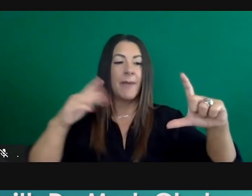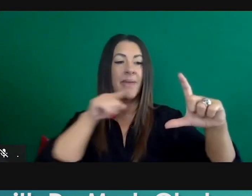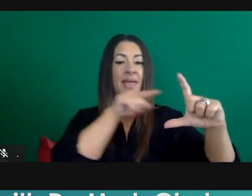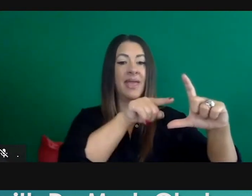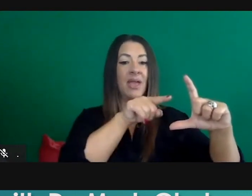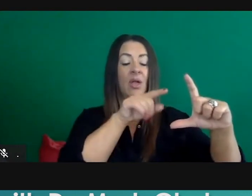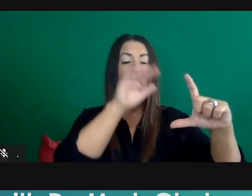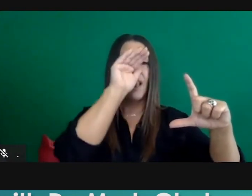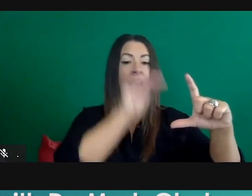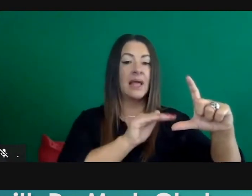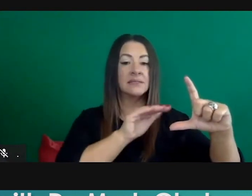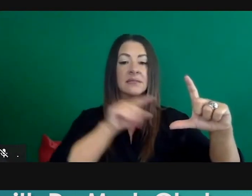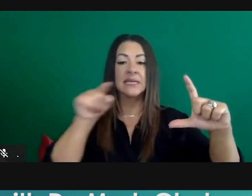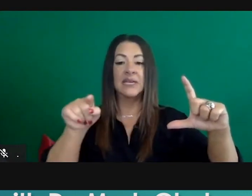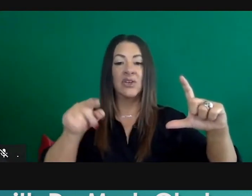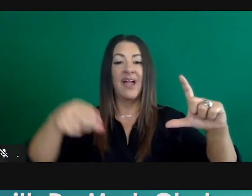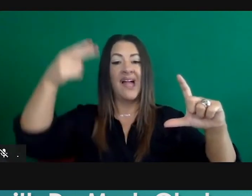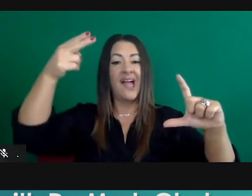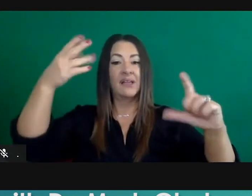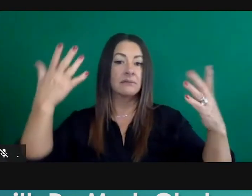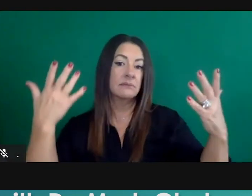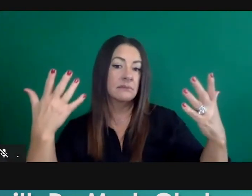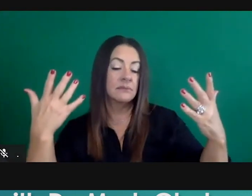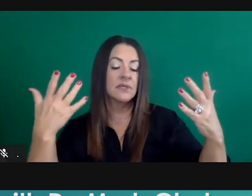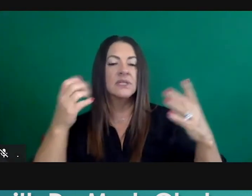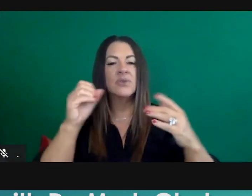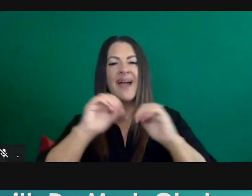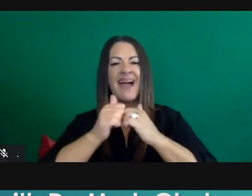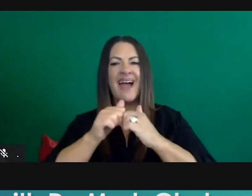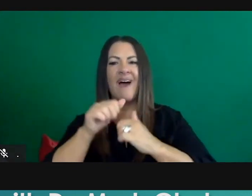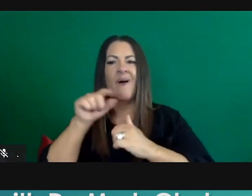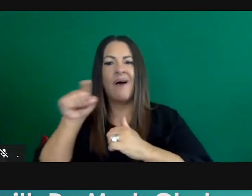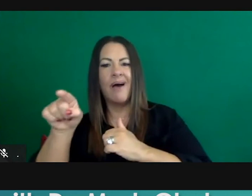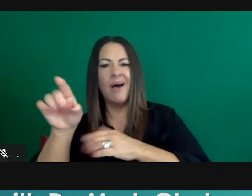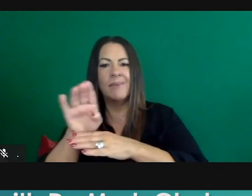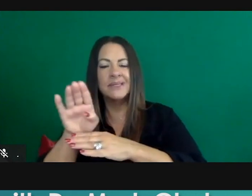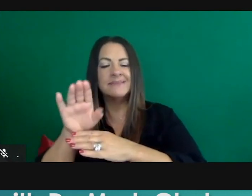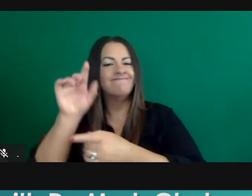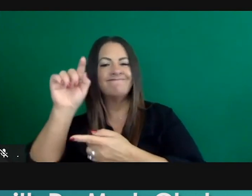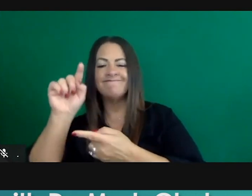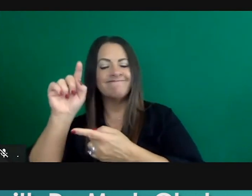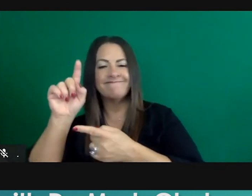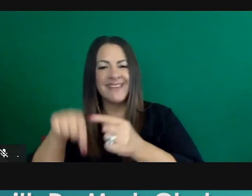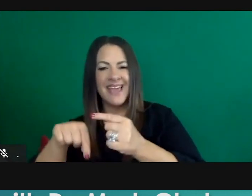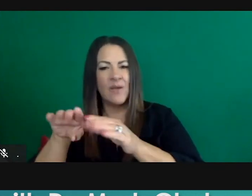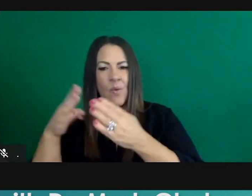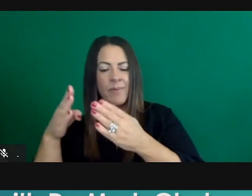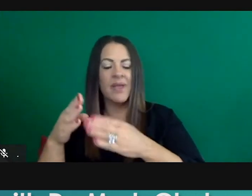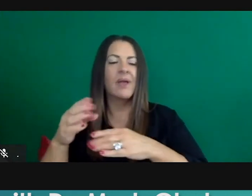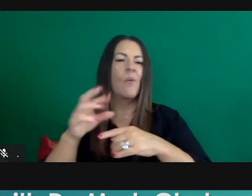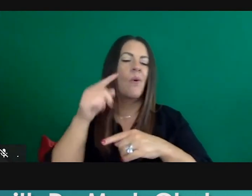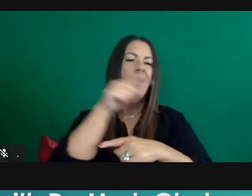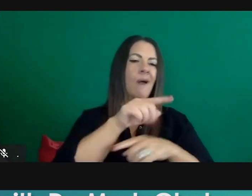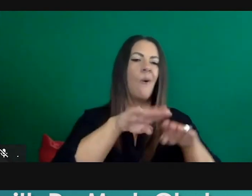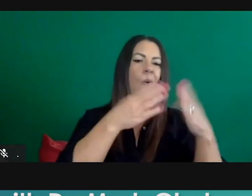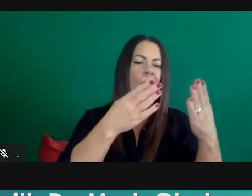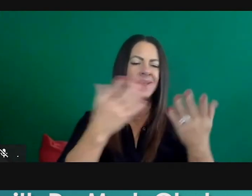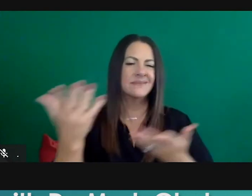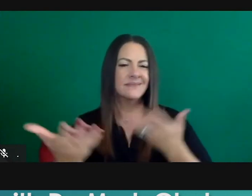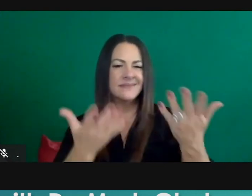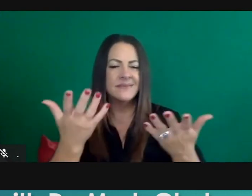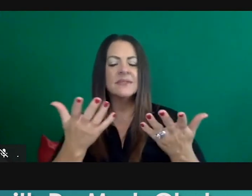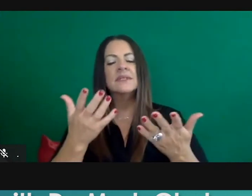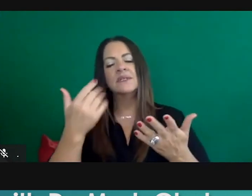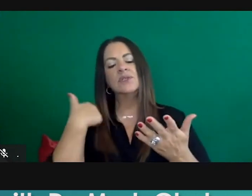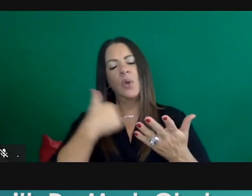out where those trends might be, especially those upward trends, where we might intervene. But certainly our approach